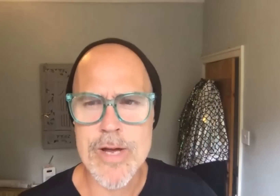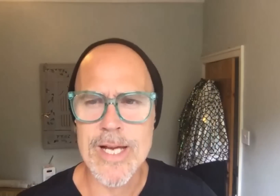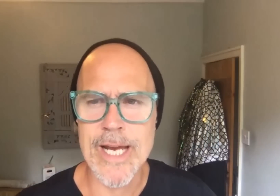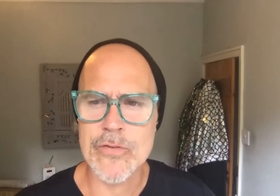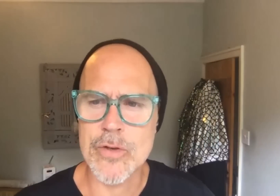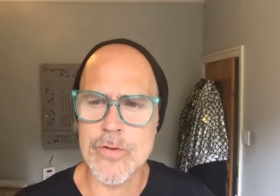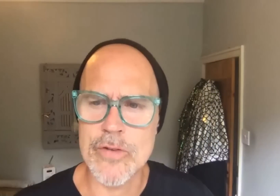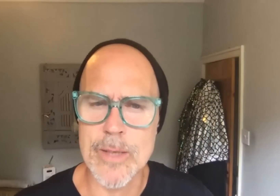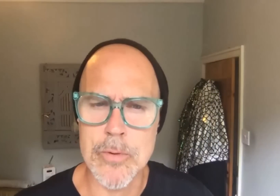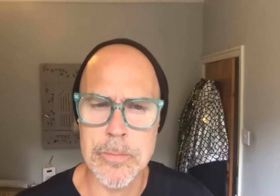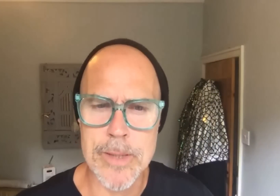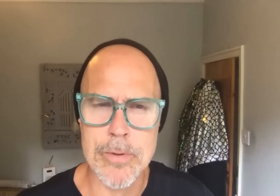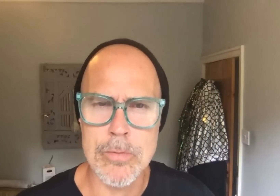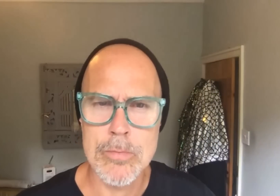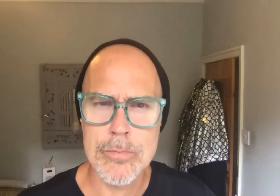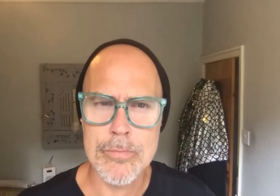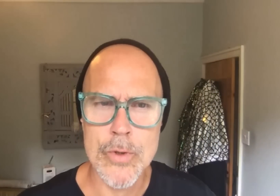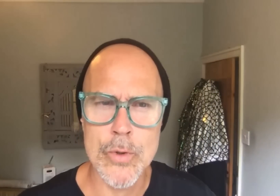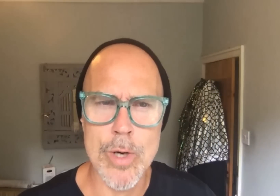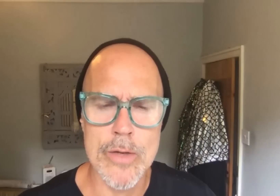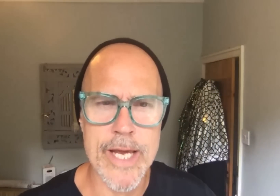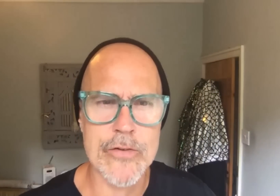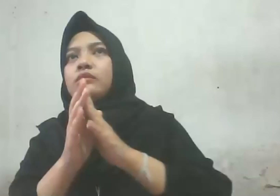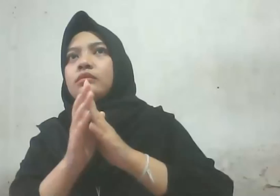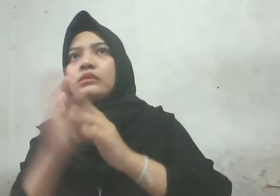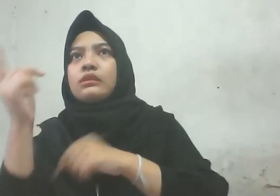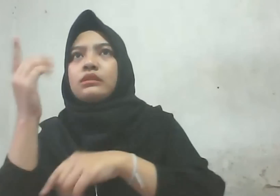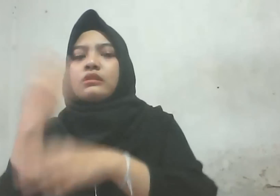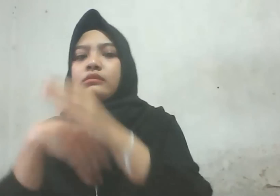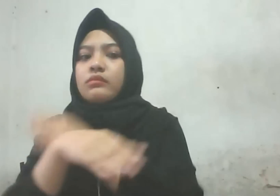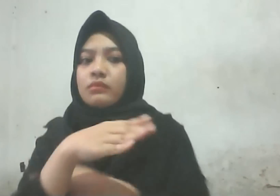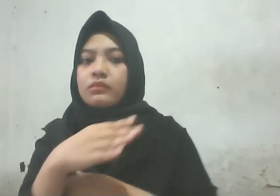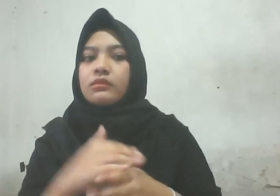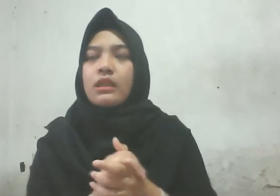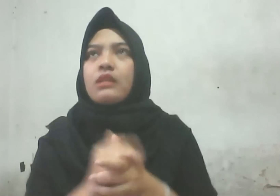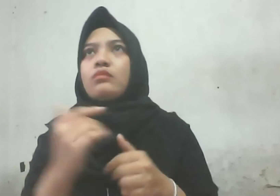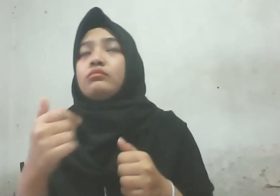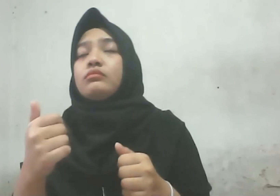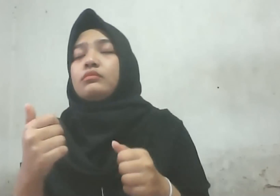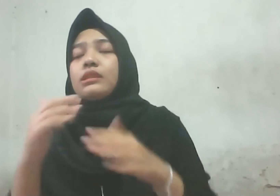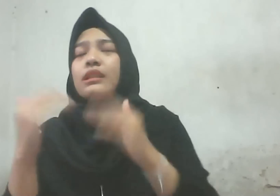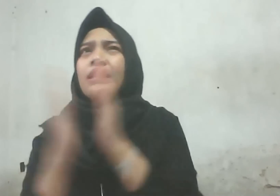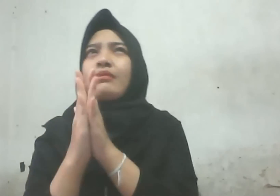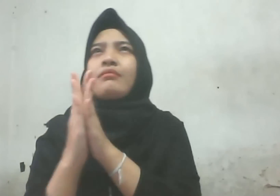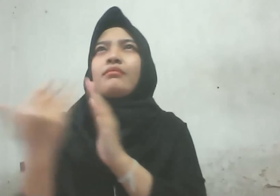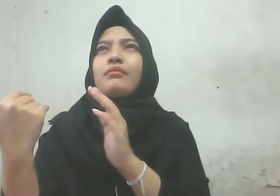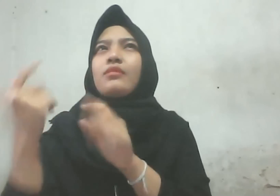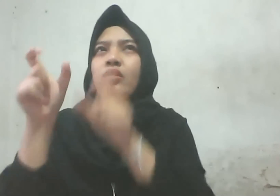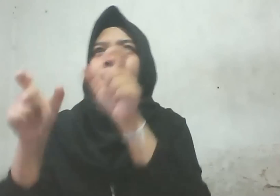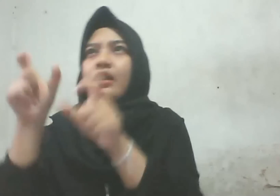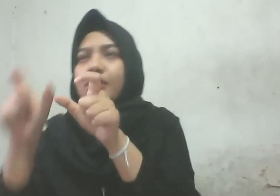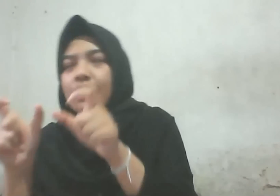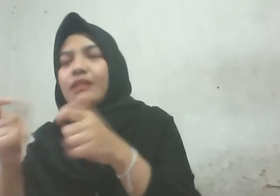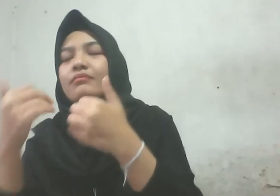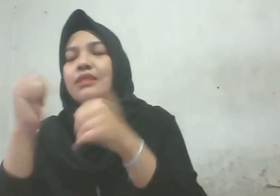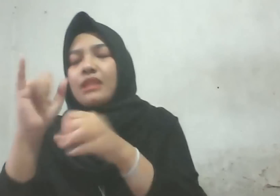very rarely asked of disabled people who are the experts by experience. So for me, I think the first thing we